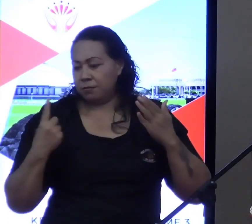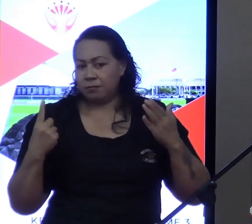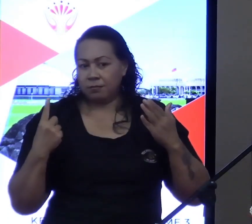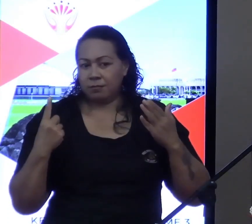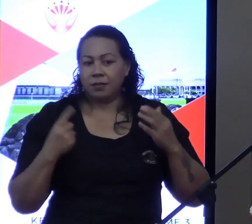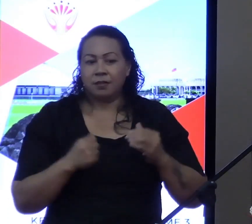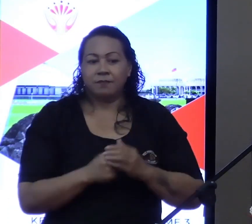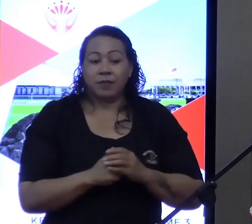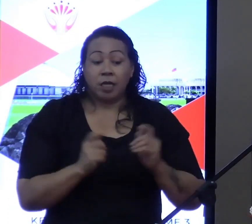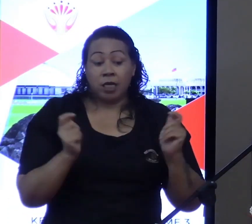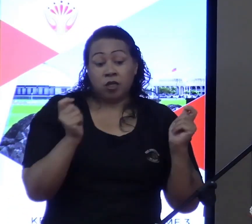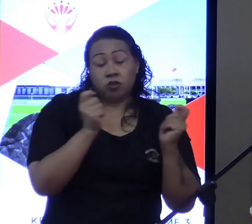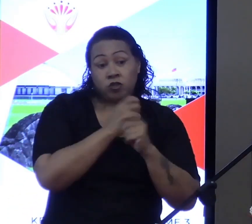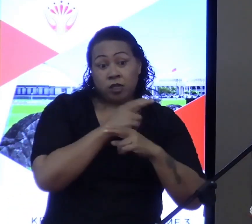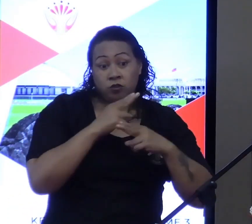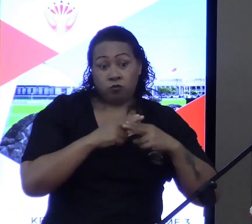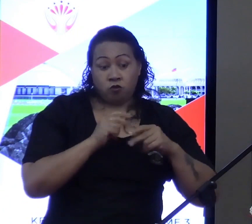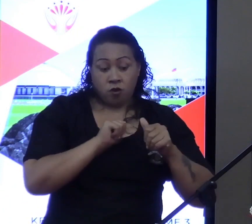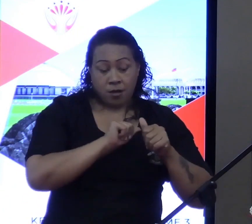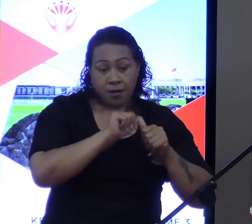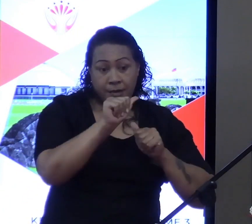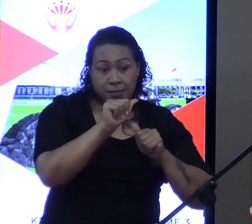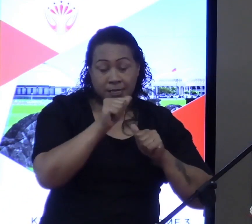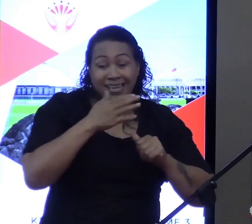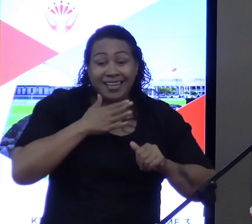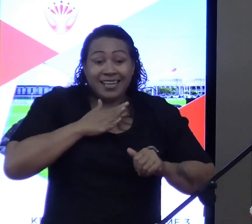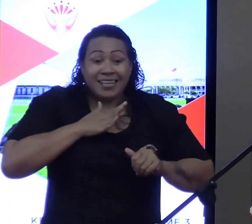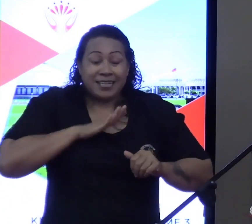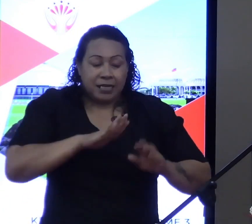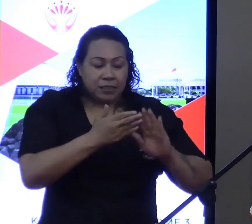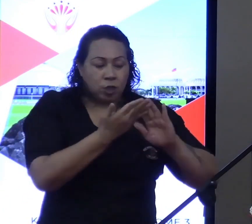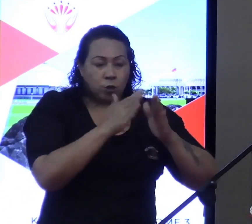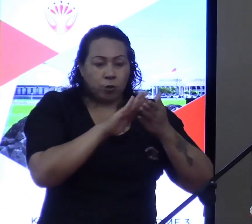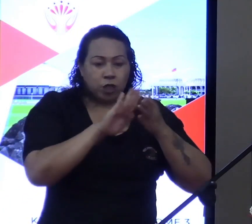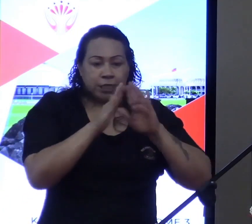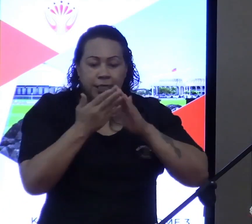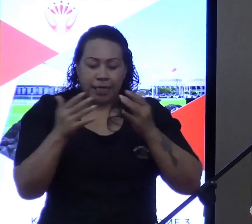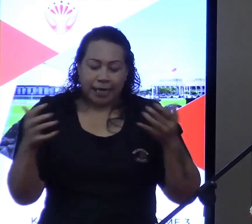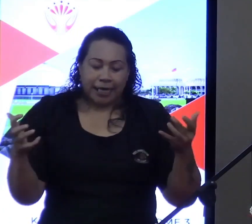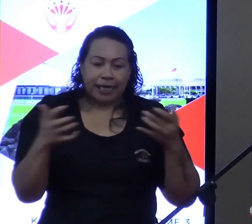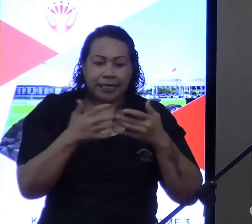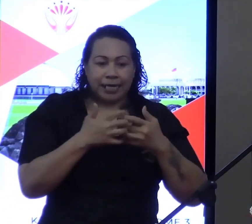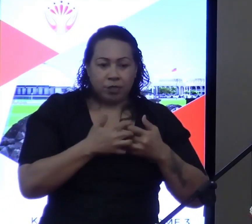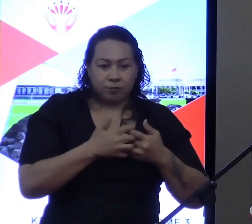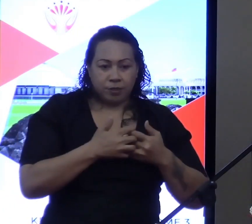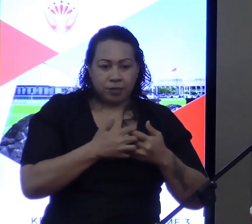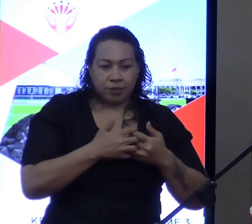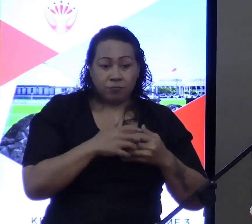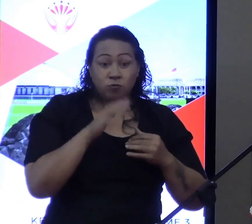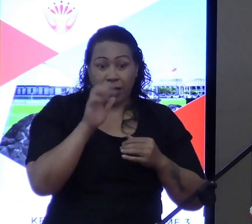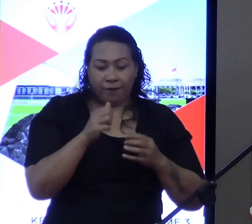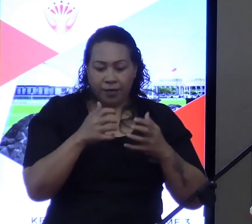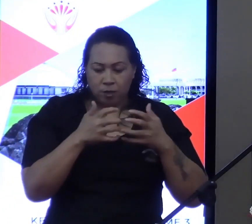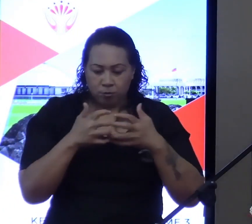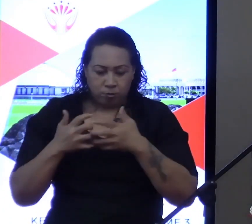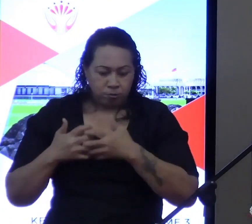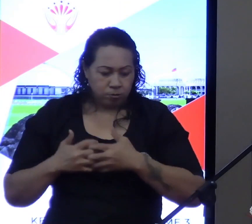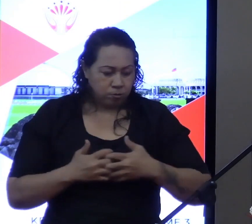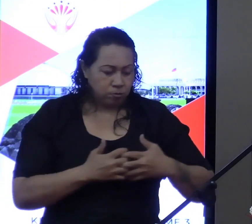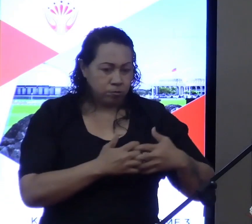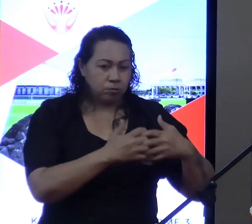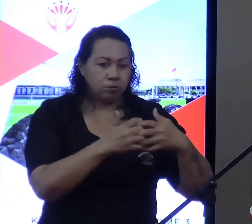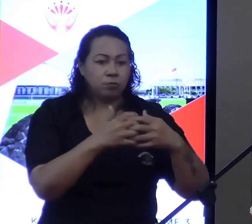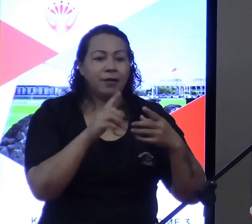for the better requires wide community engagement. Meaningful collaboration and local